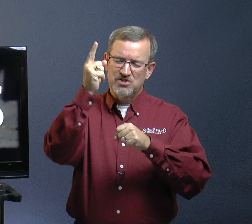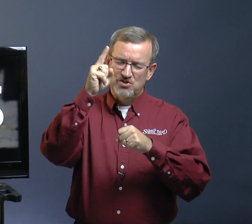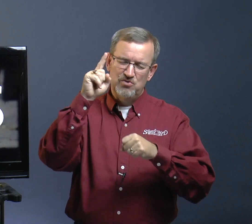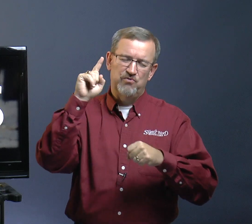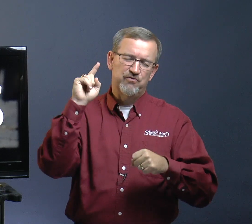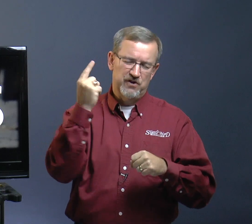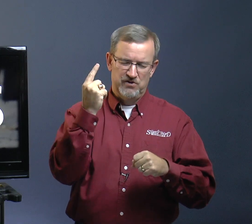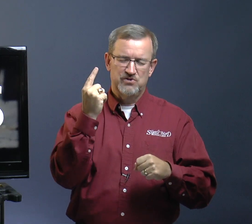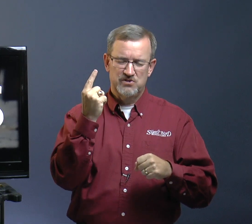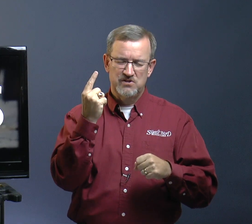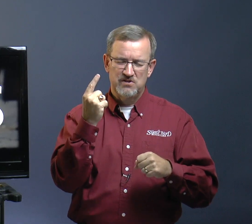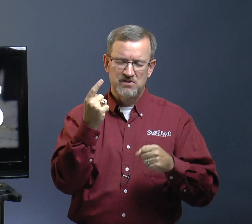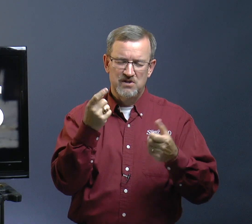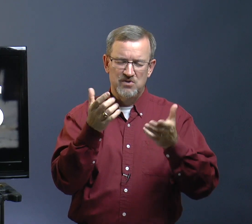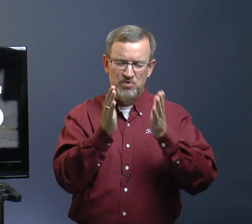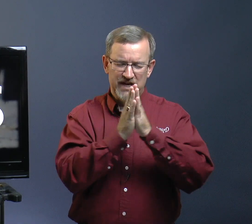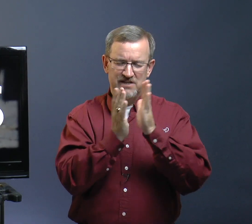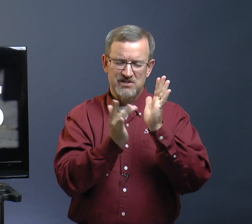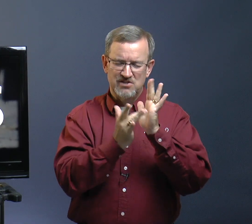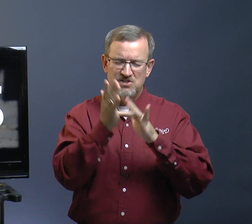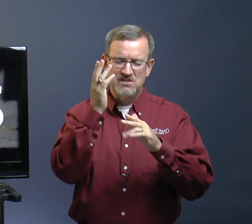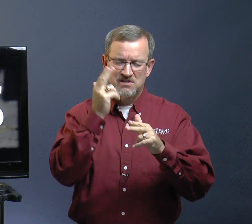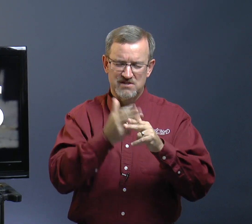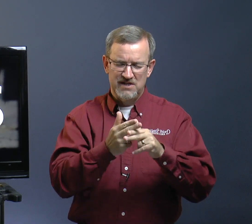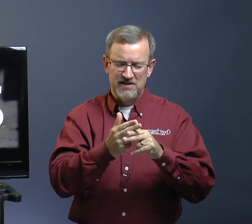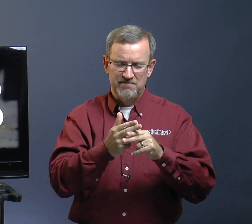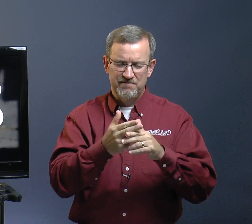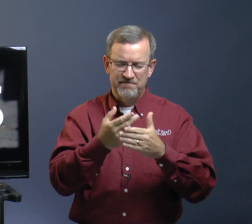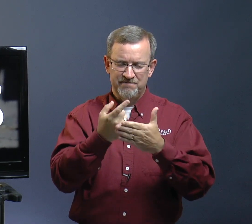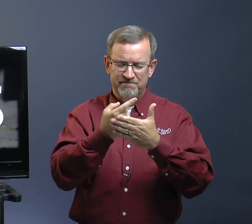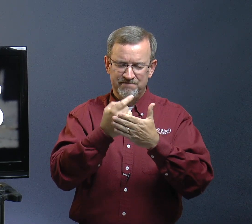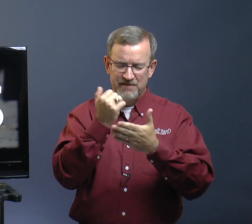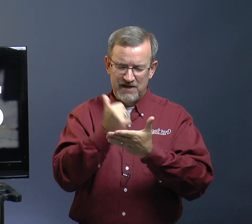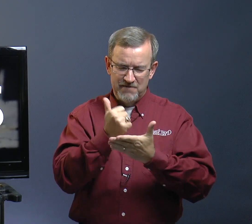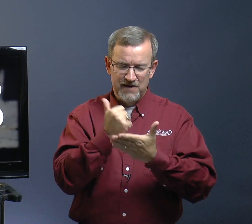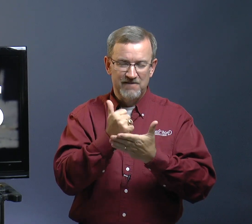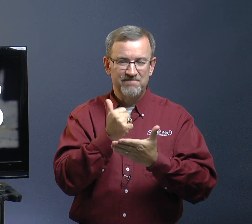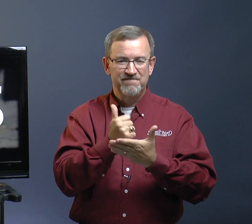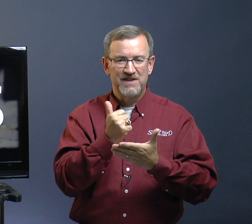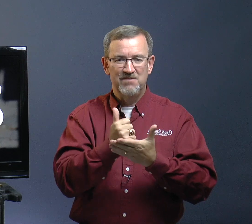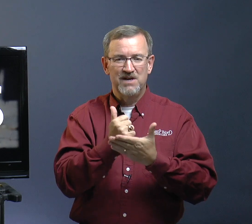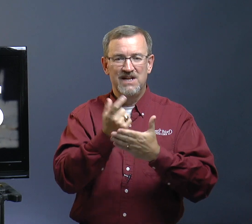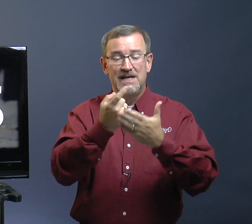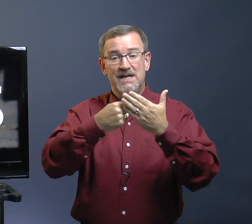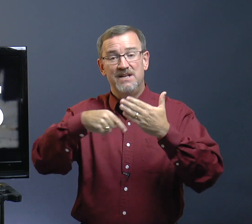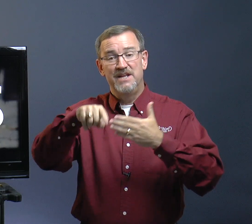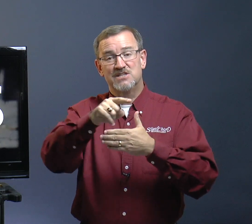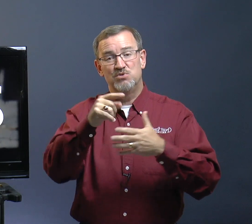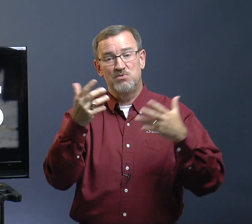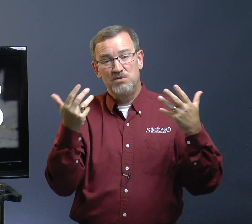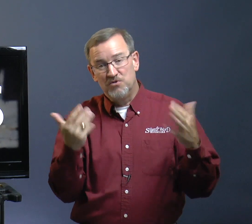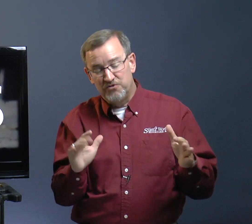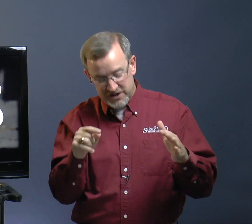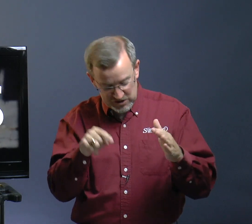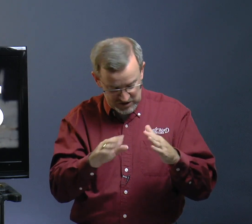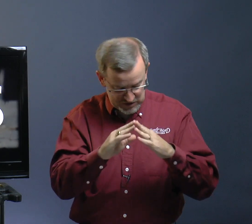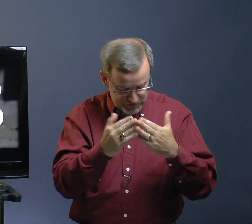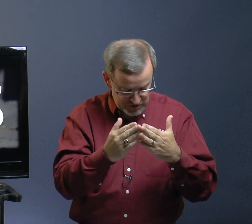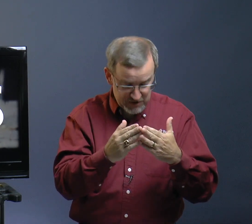You first. We ask in Jesus' name. Amen. Amen. Next week we will finish this book.